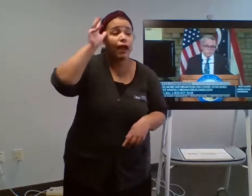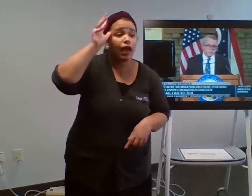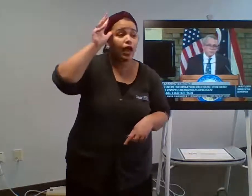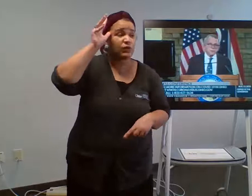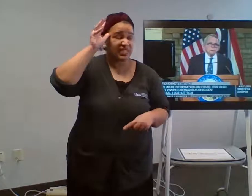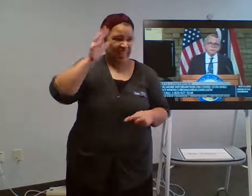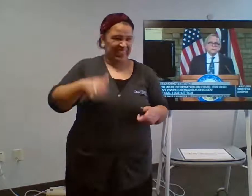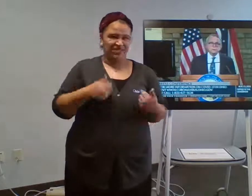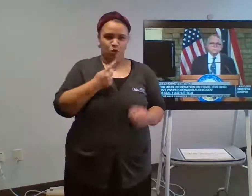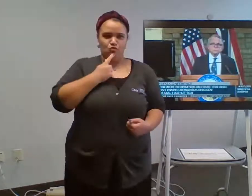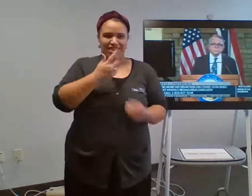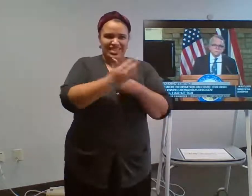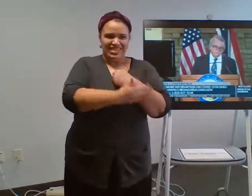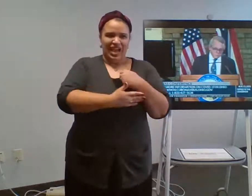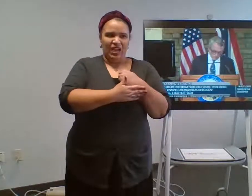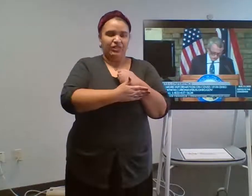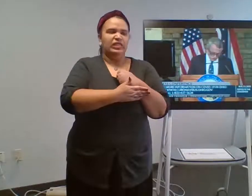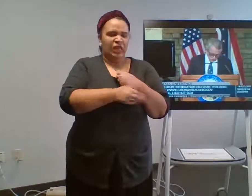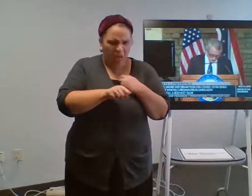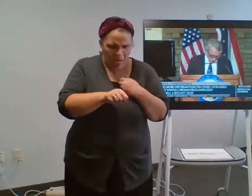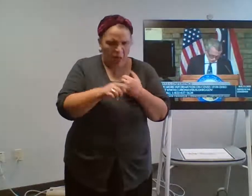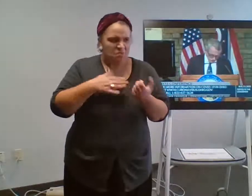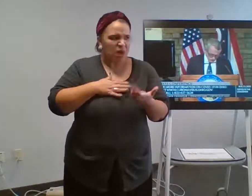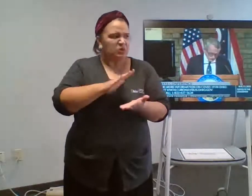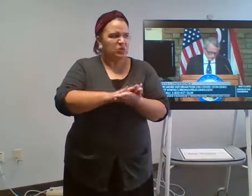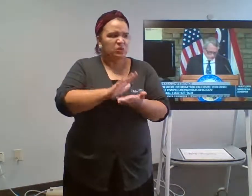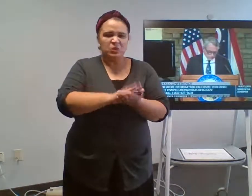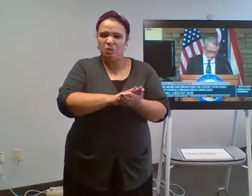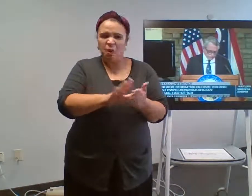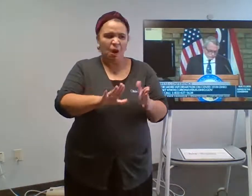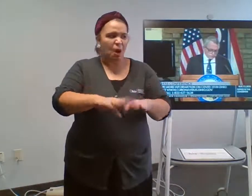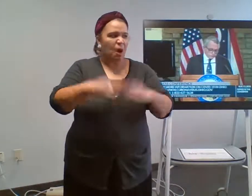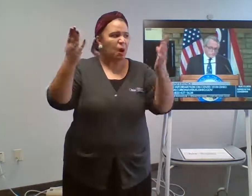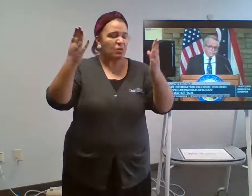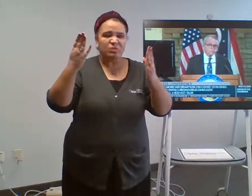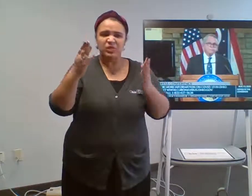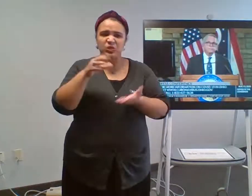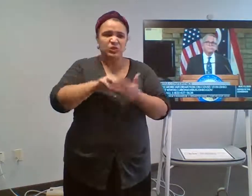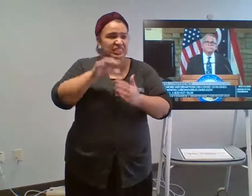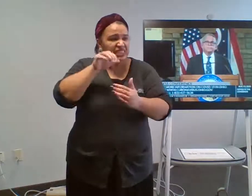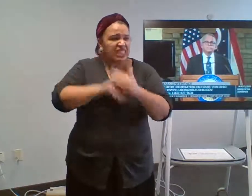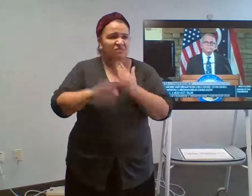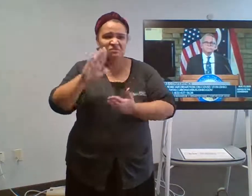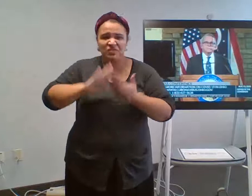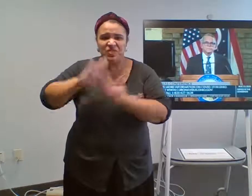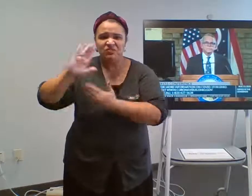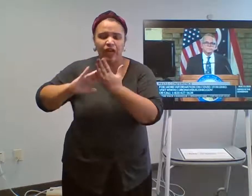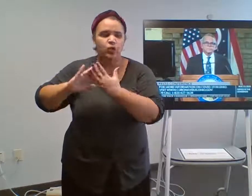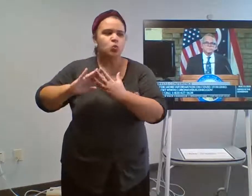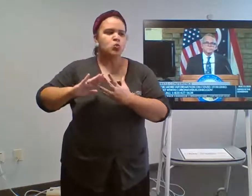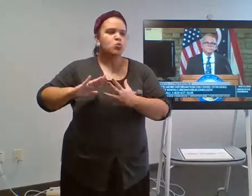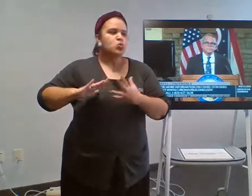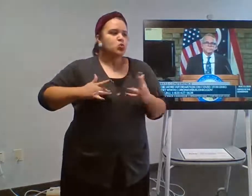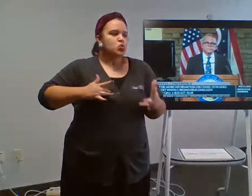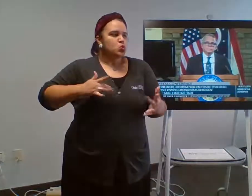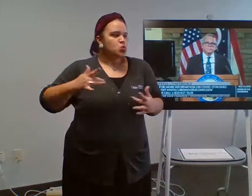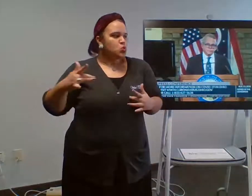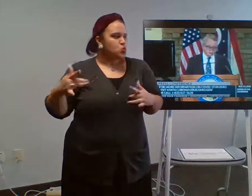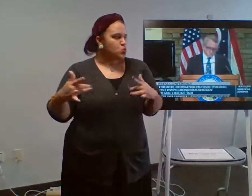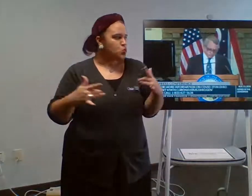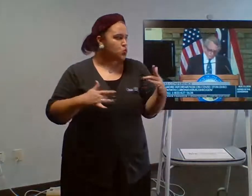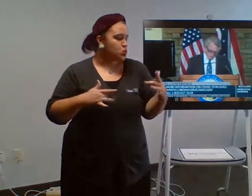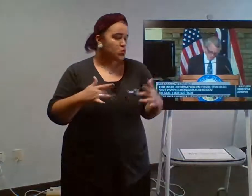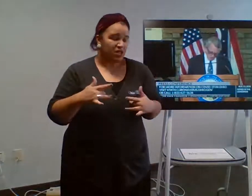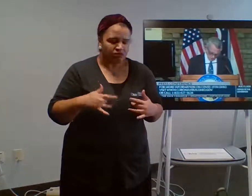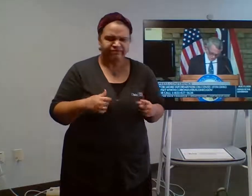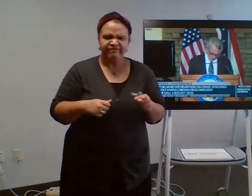fully. Do you believe that the county is in the red? They should be reopening 5 days a week. And will you be willing to step in if we do see a spike and it